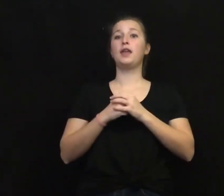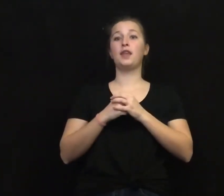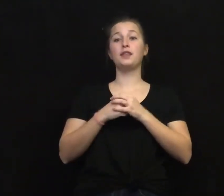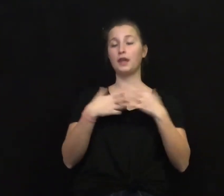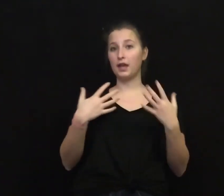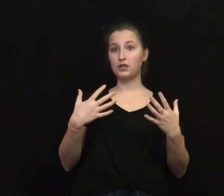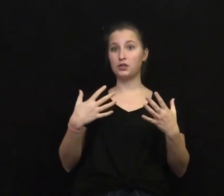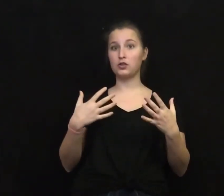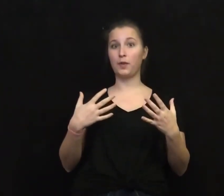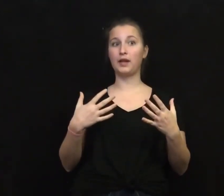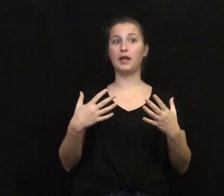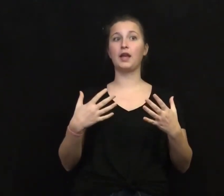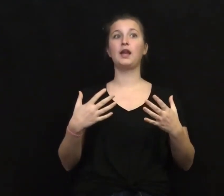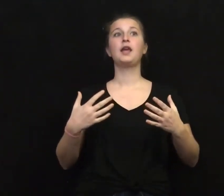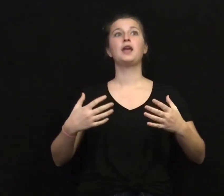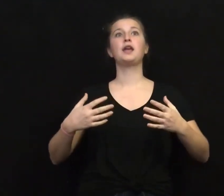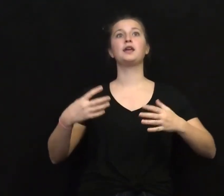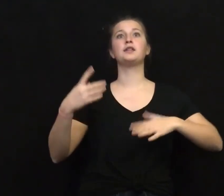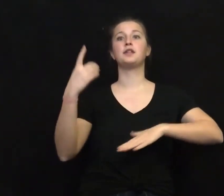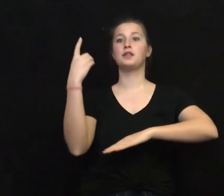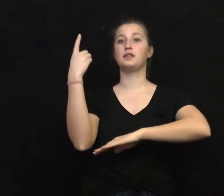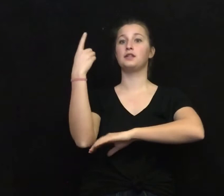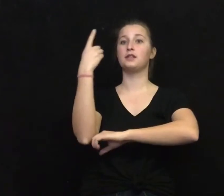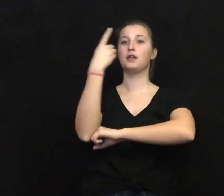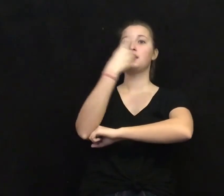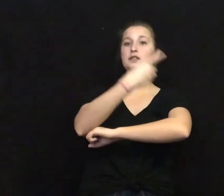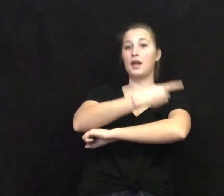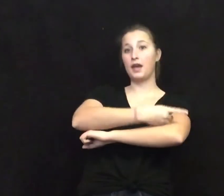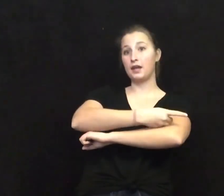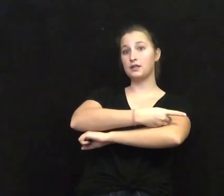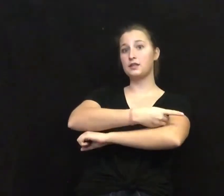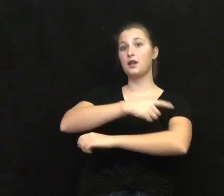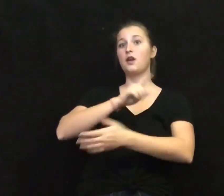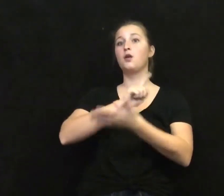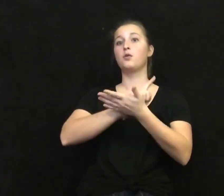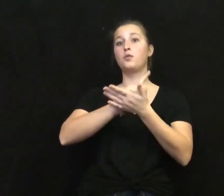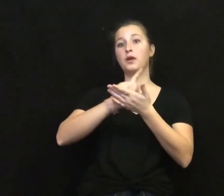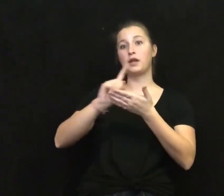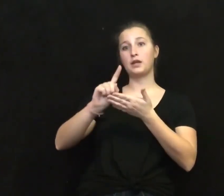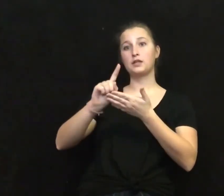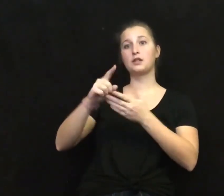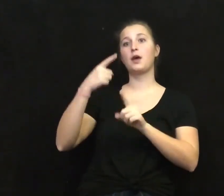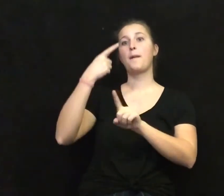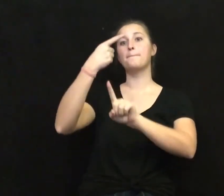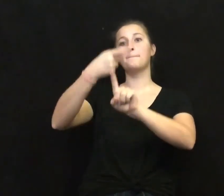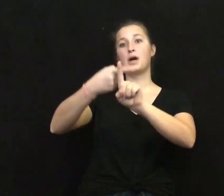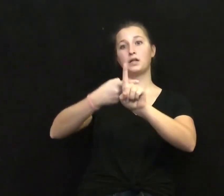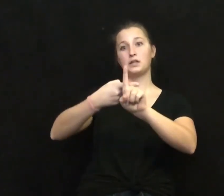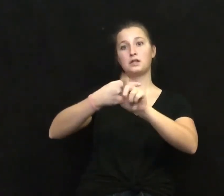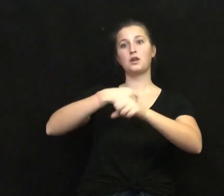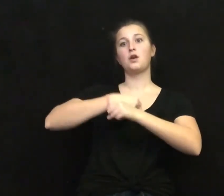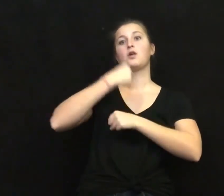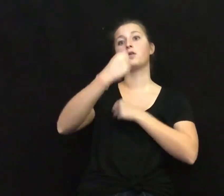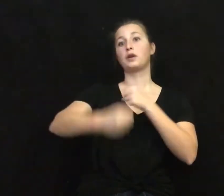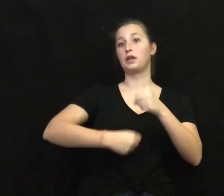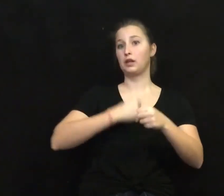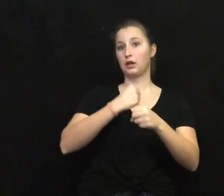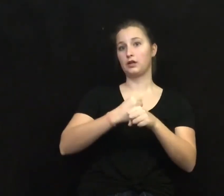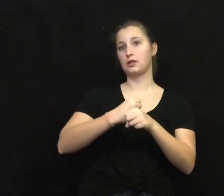then the answers you might get is this is days, weeks, months, or years. And then